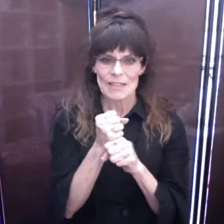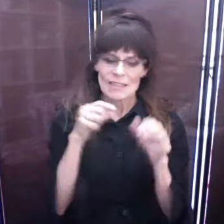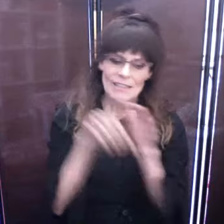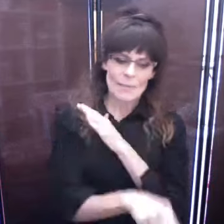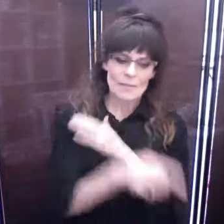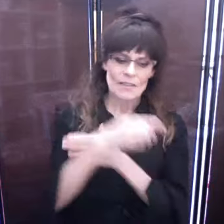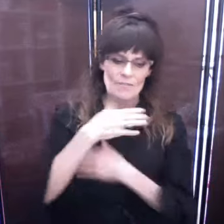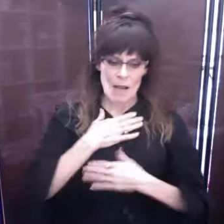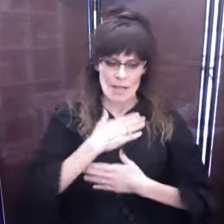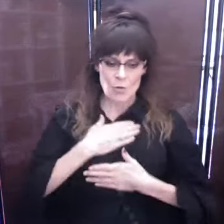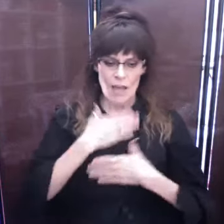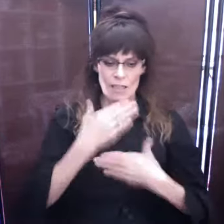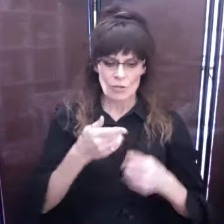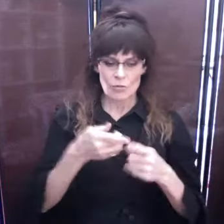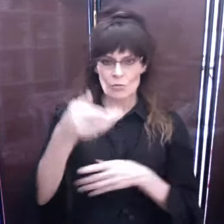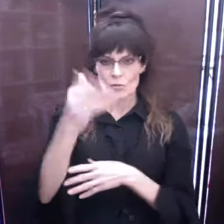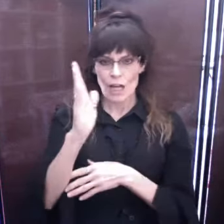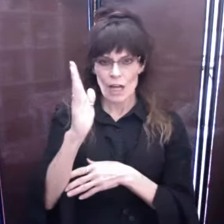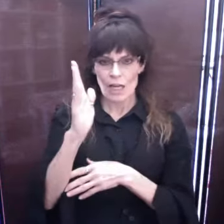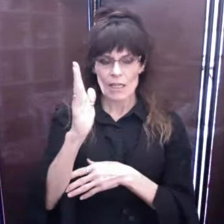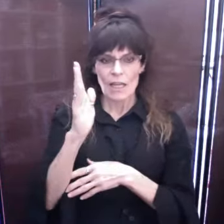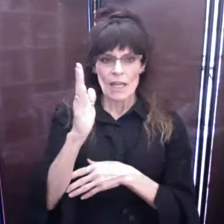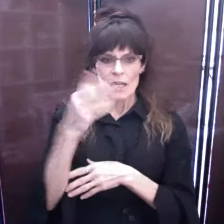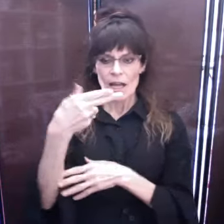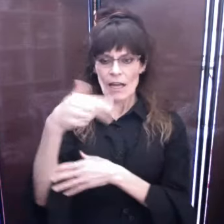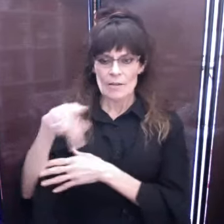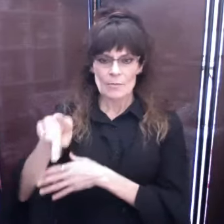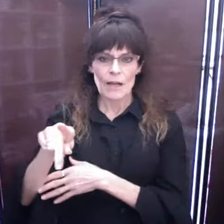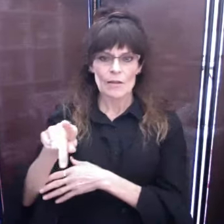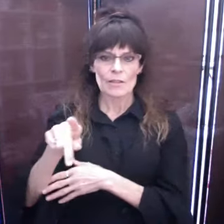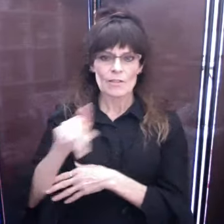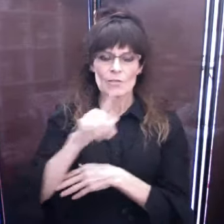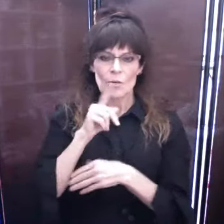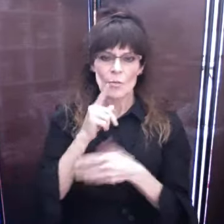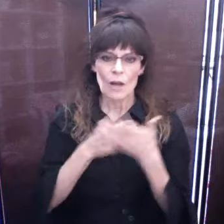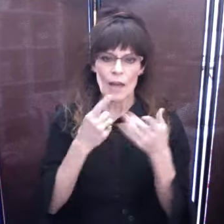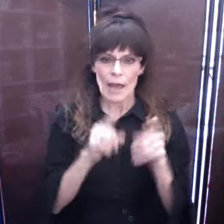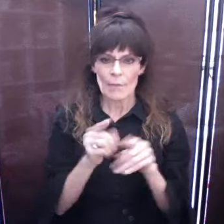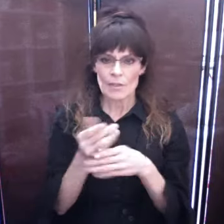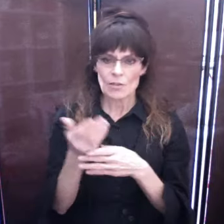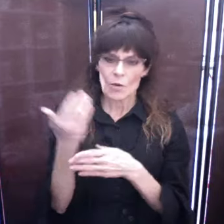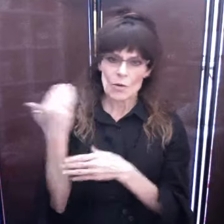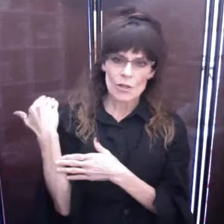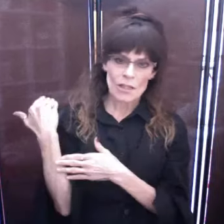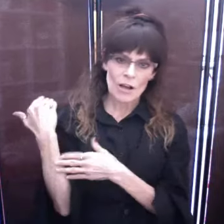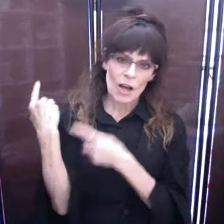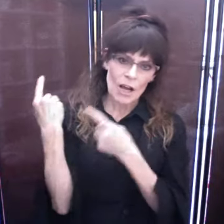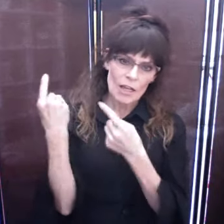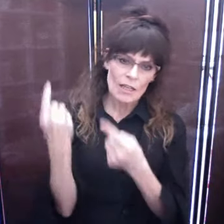to God and this work in power. Because what had happened so early on is it seemed like this benevolent, I was sharing in our Wednesday